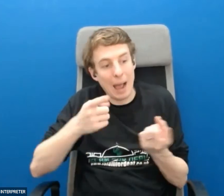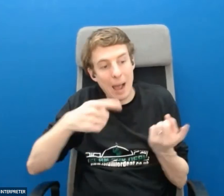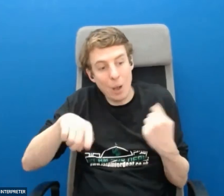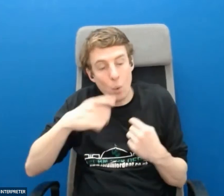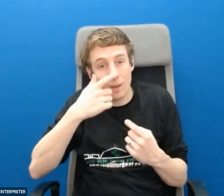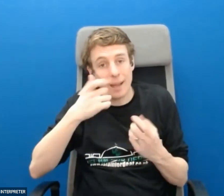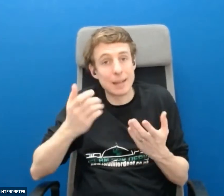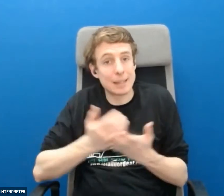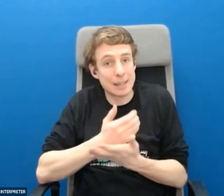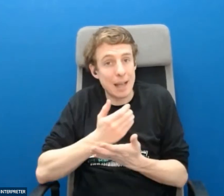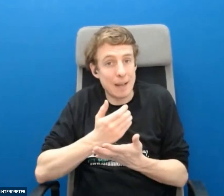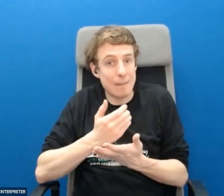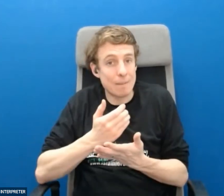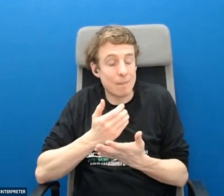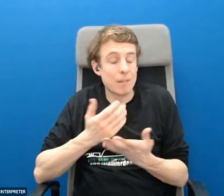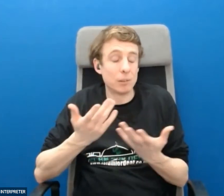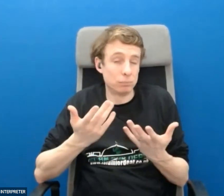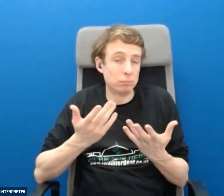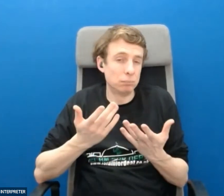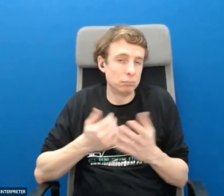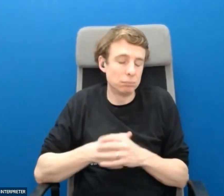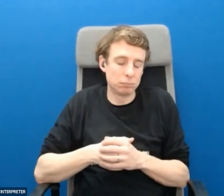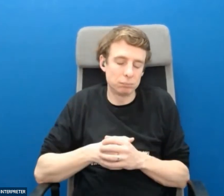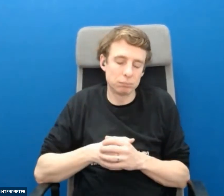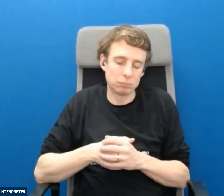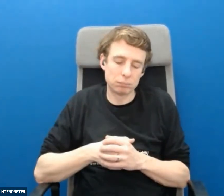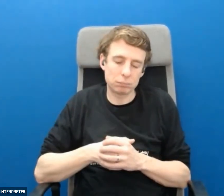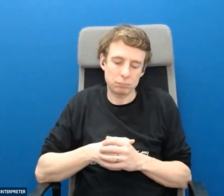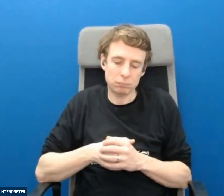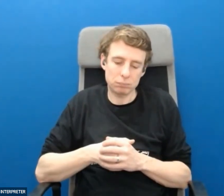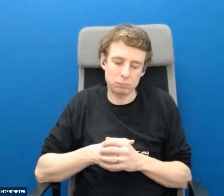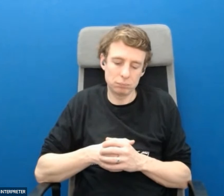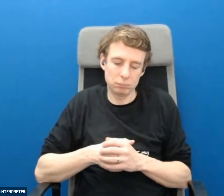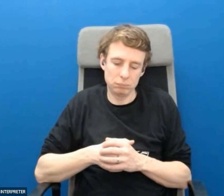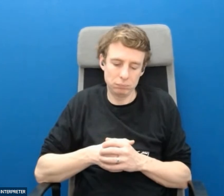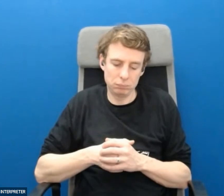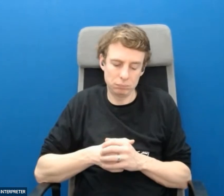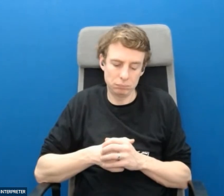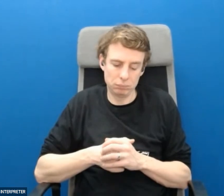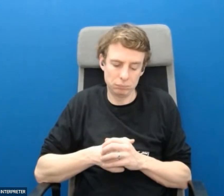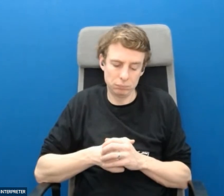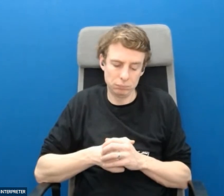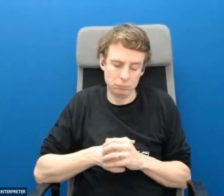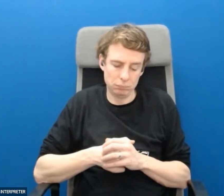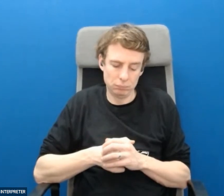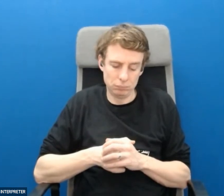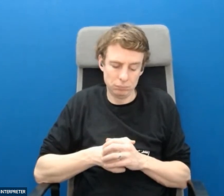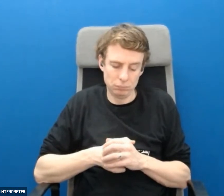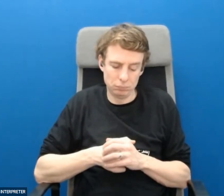or the legislation maybe is a better way to express it.